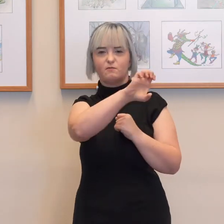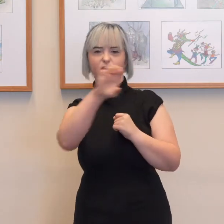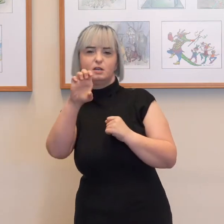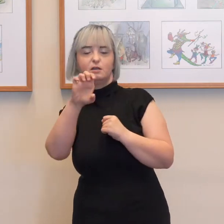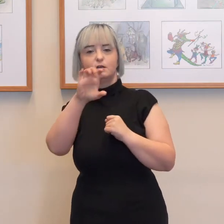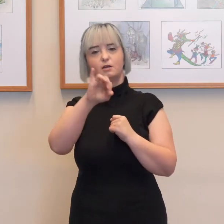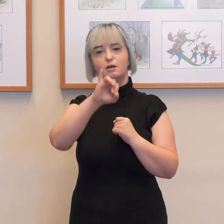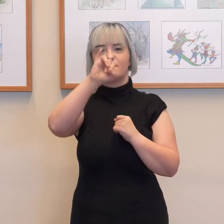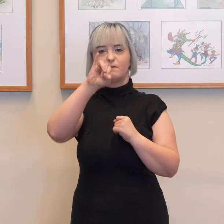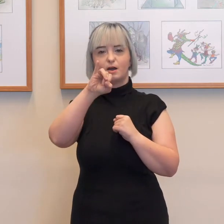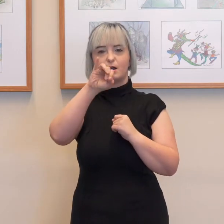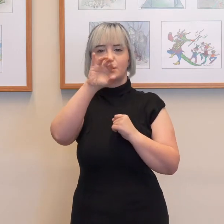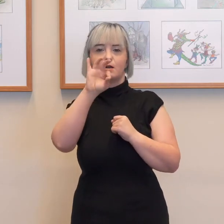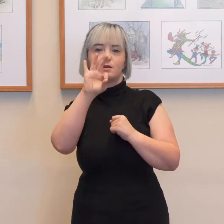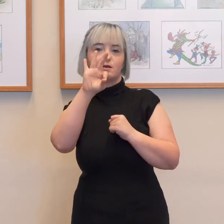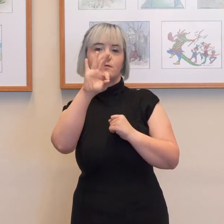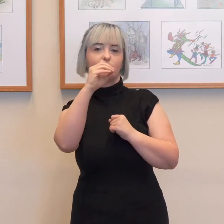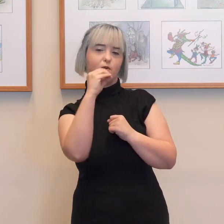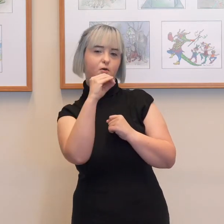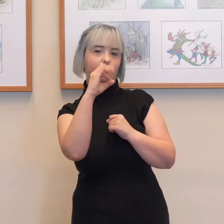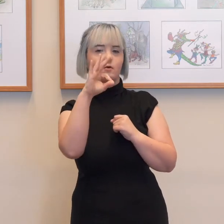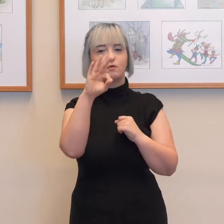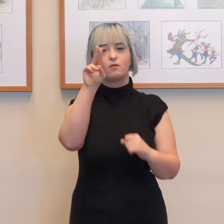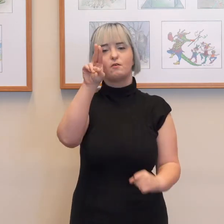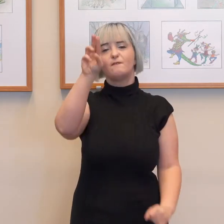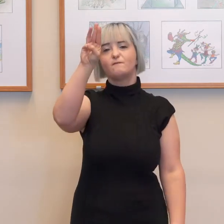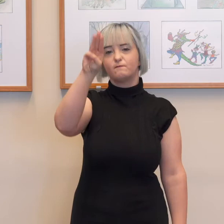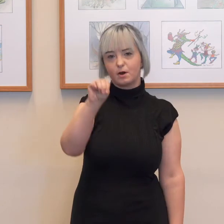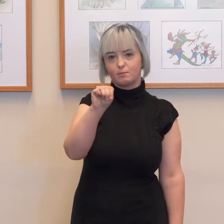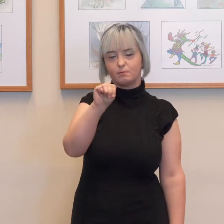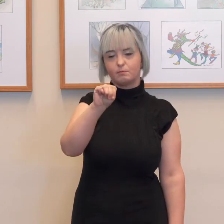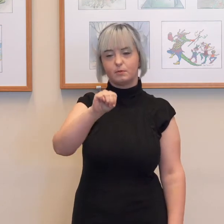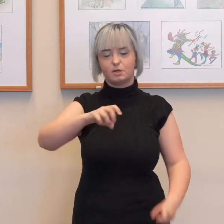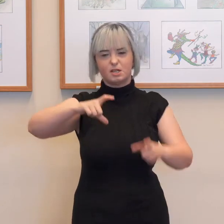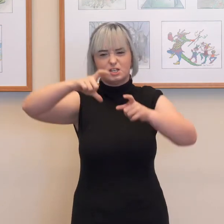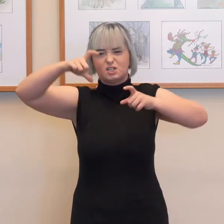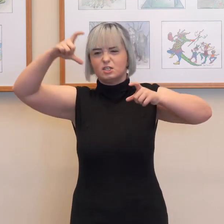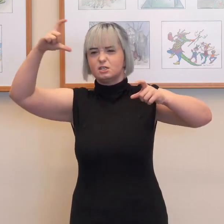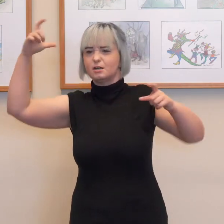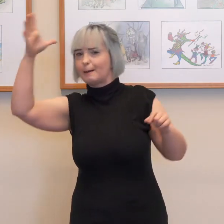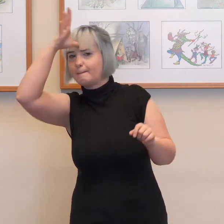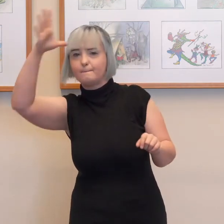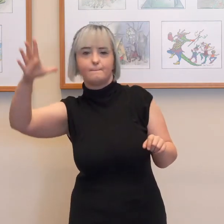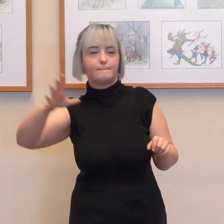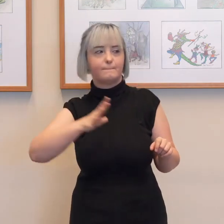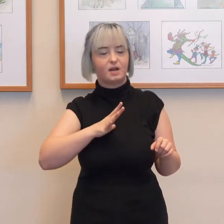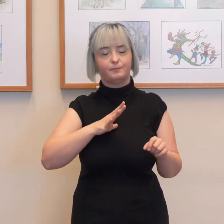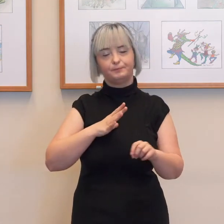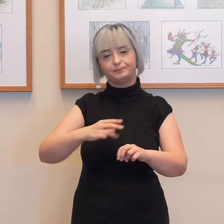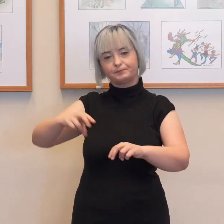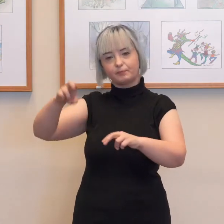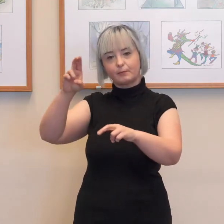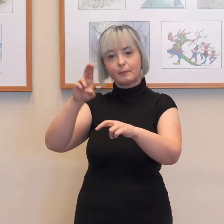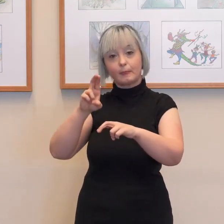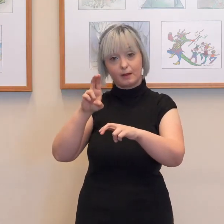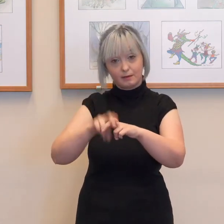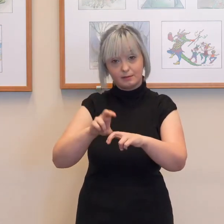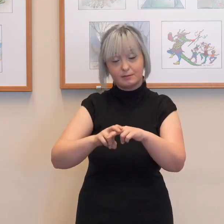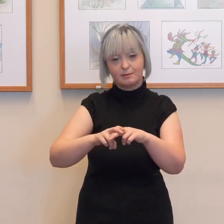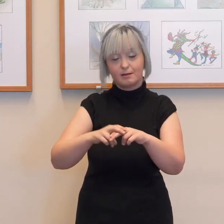a giant who said, "Fee, fi, fo, fum." And the giant sat